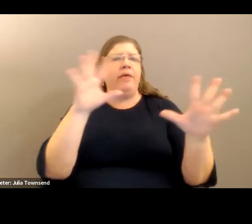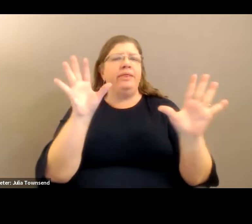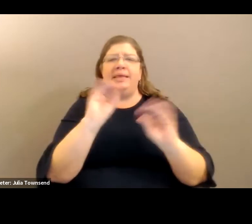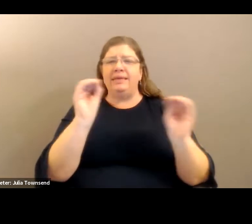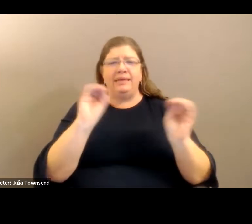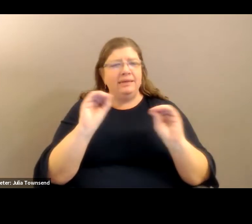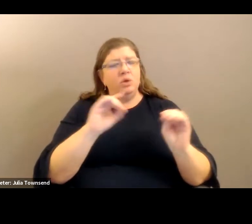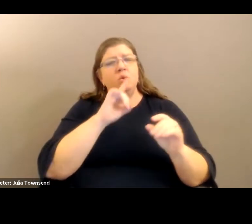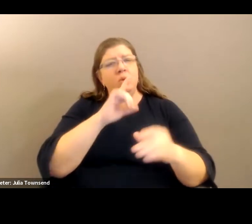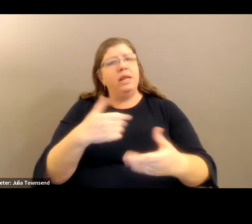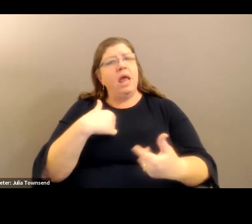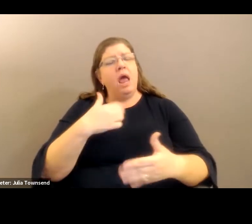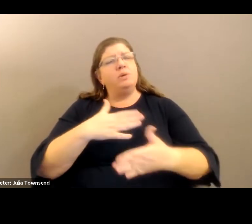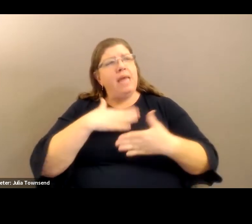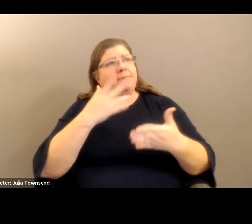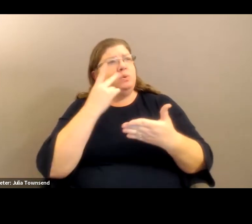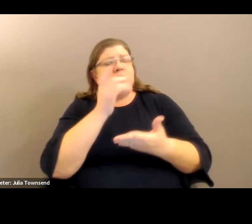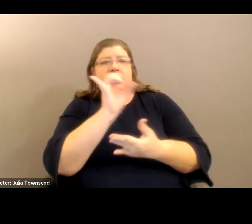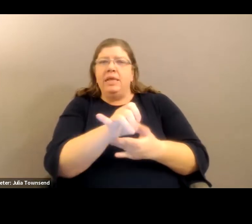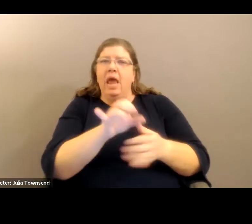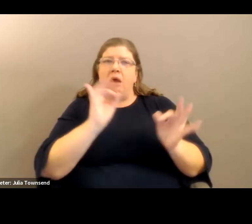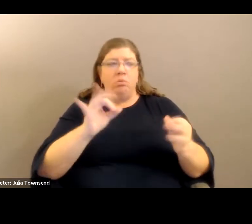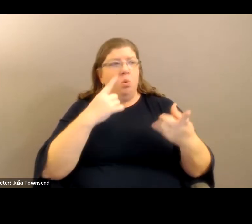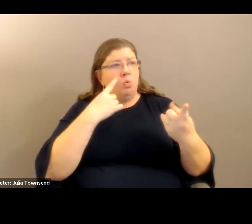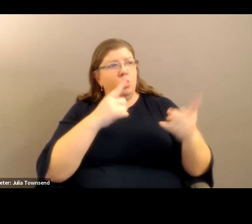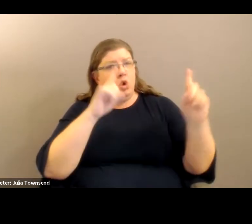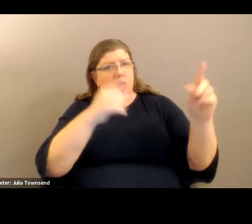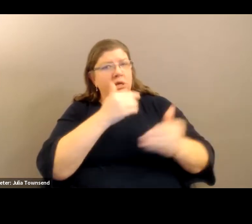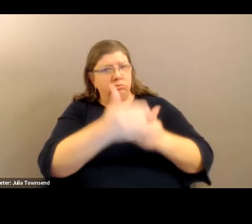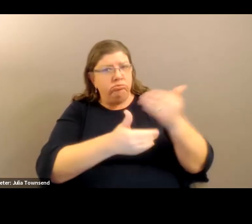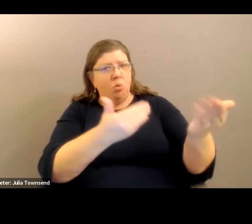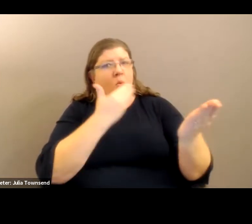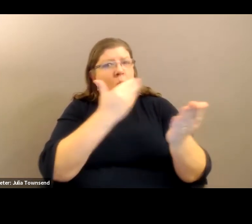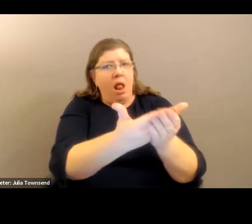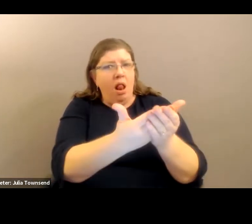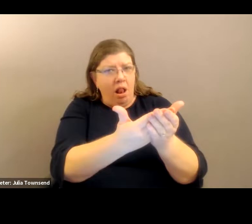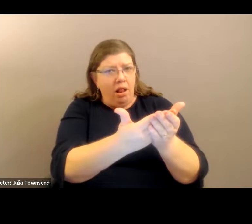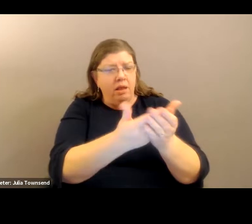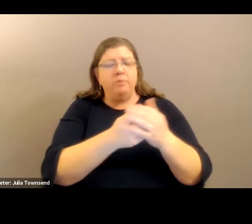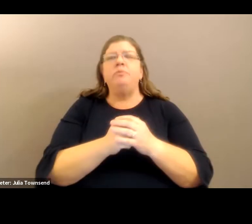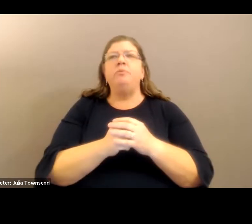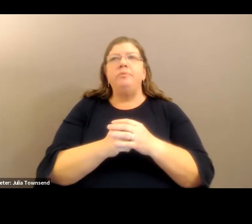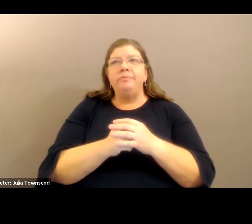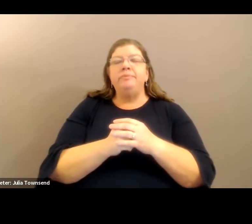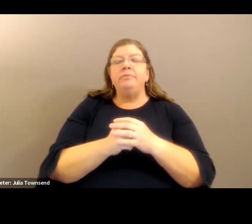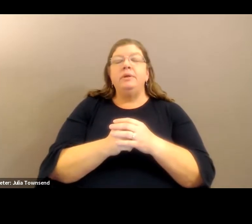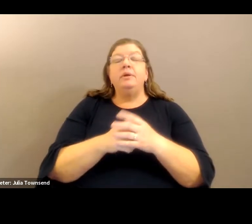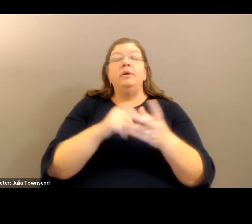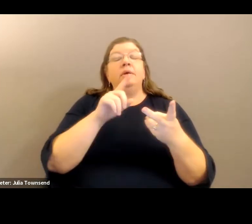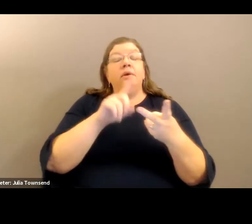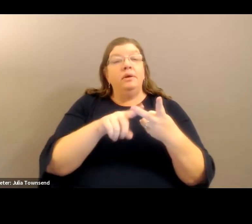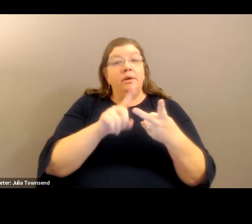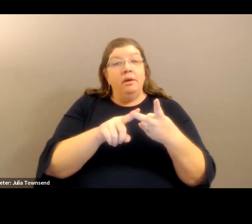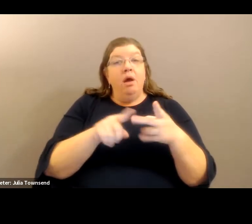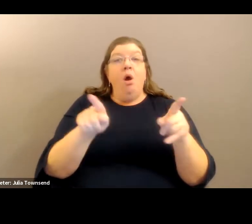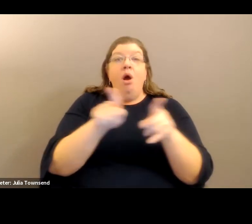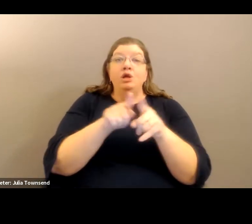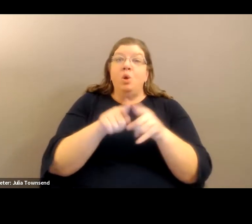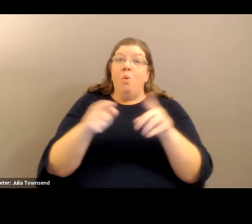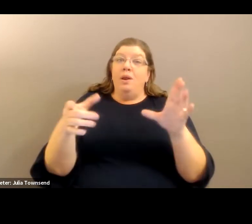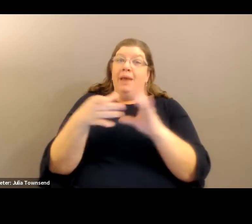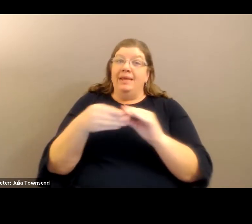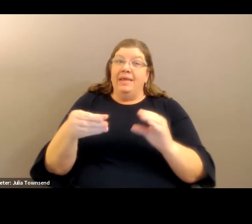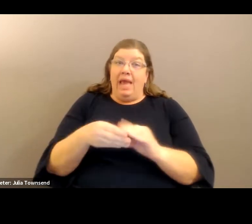So I was really pleased to see that it's working well. And in addition to that, I also want to make the